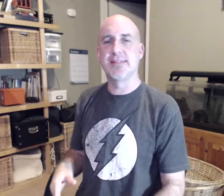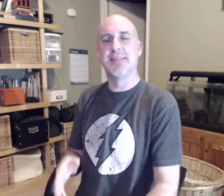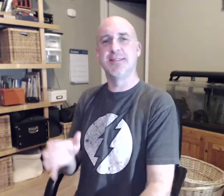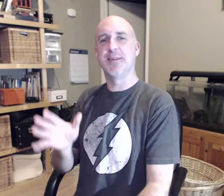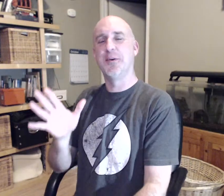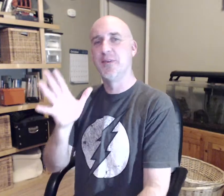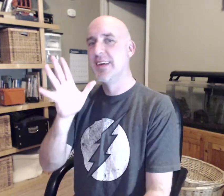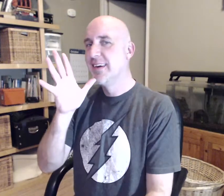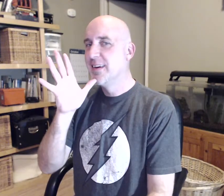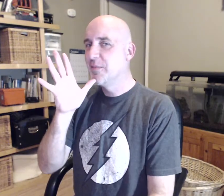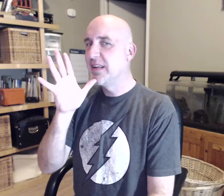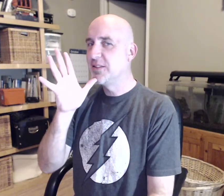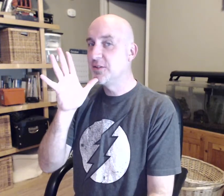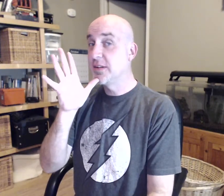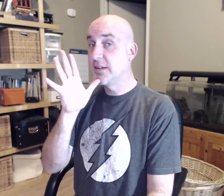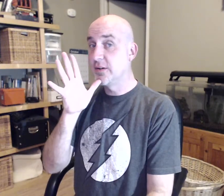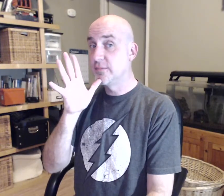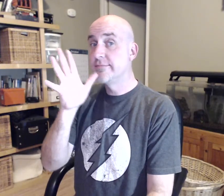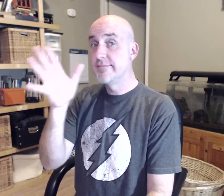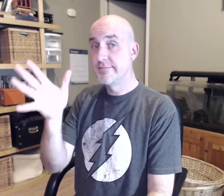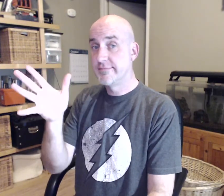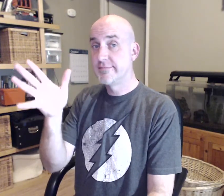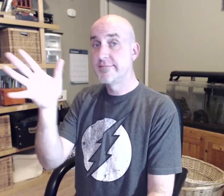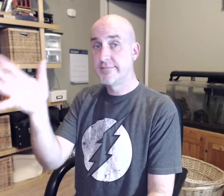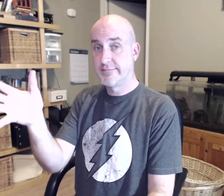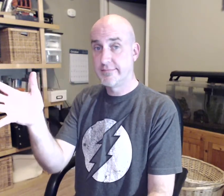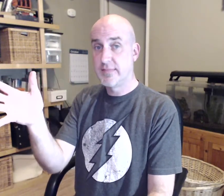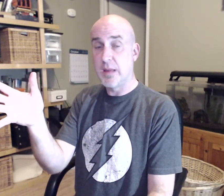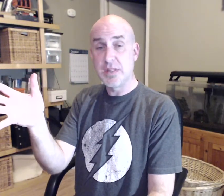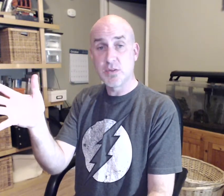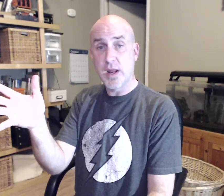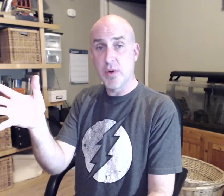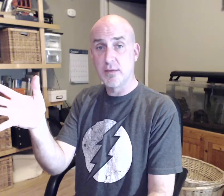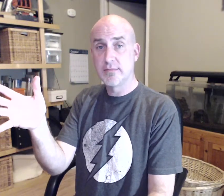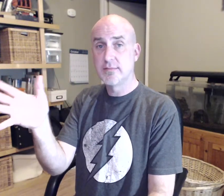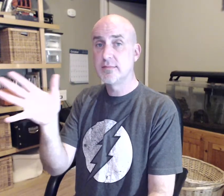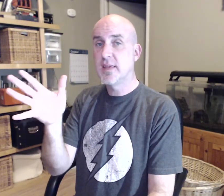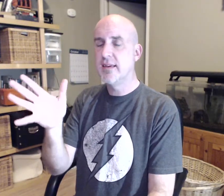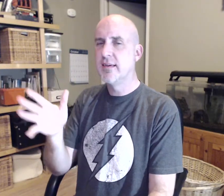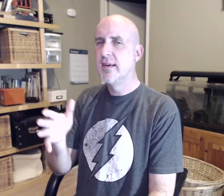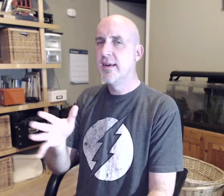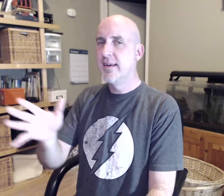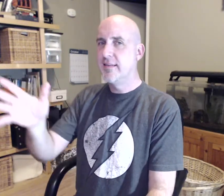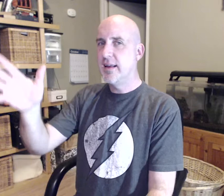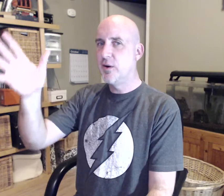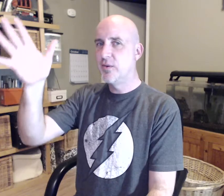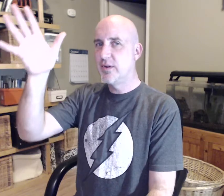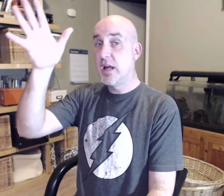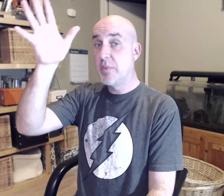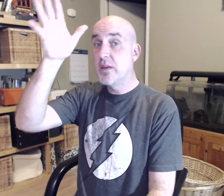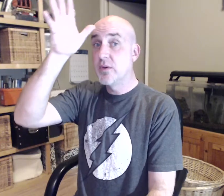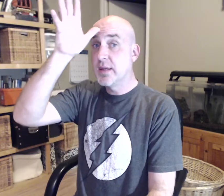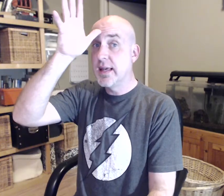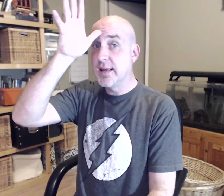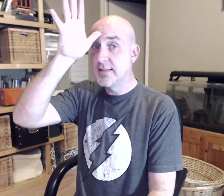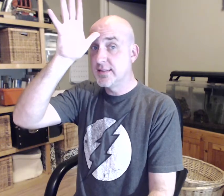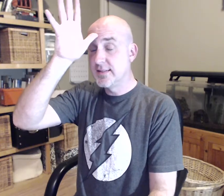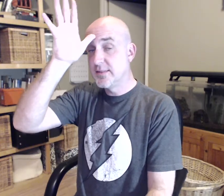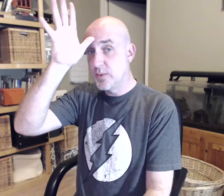effects. So, but you're going to go, that means grandma. Okay? Now, I bet you can guess what we're